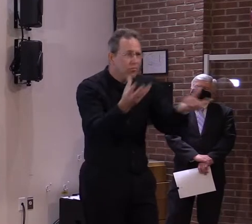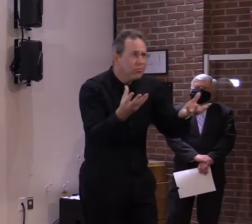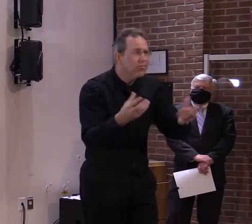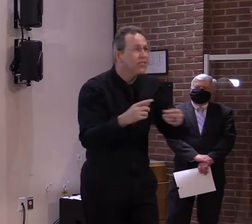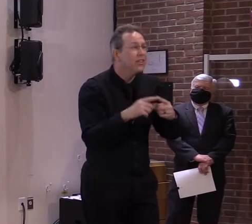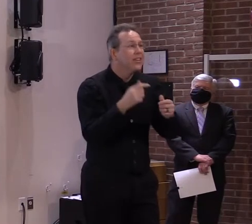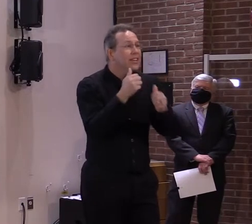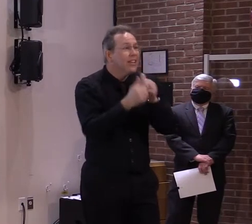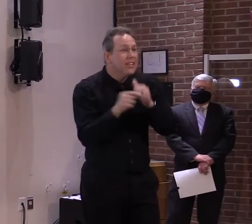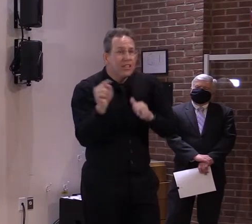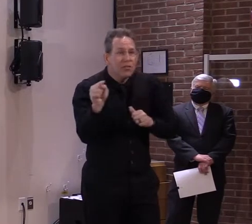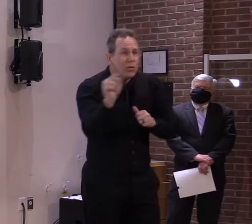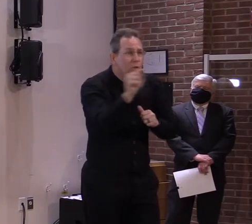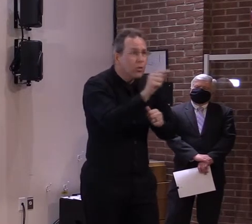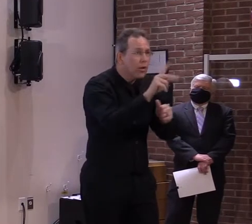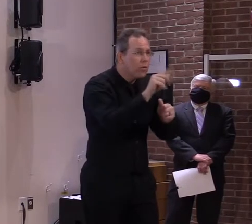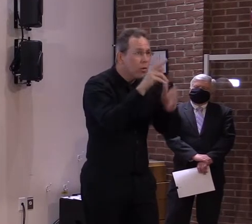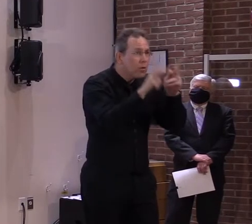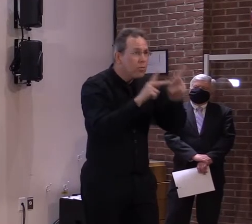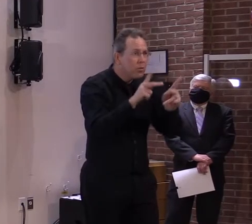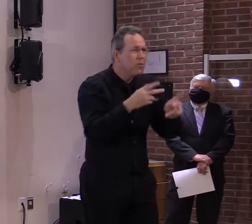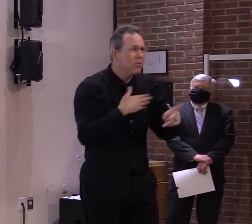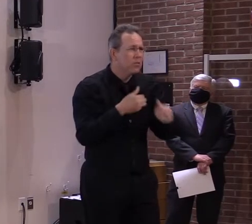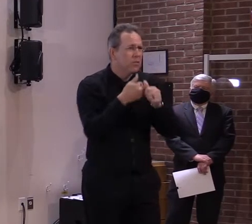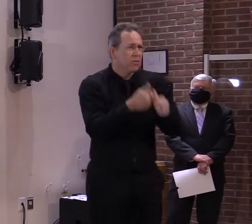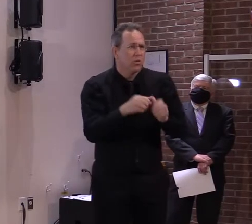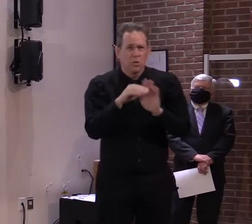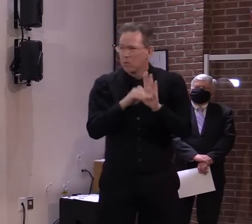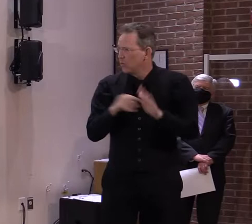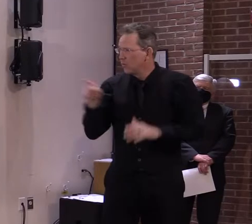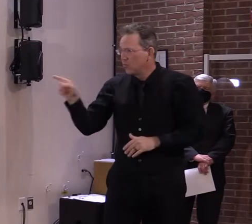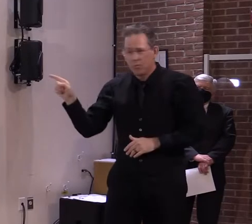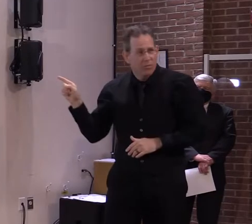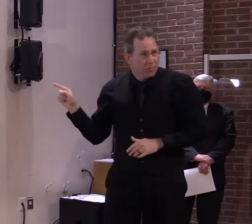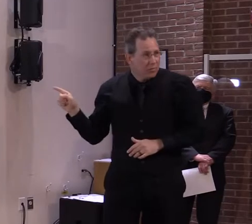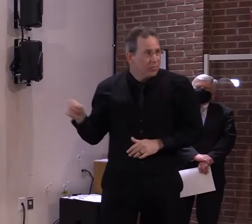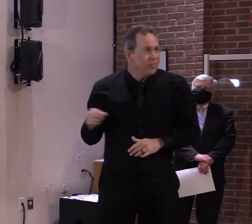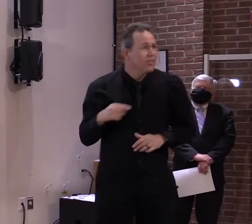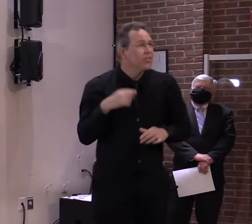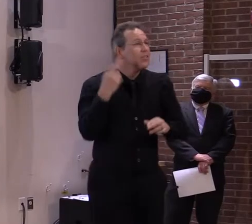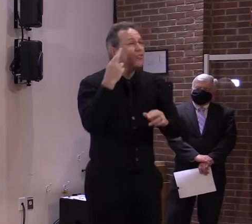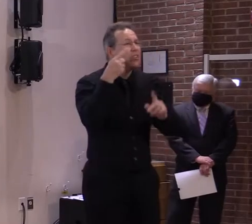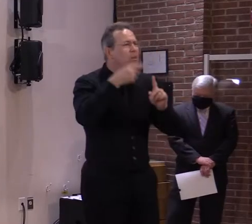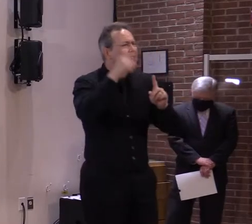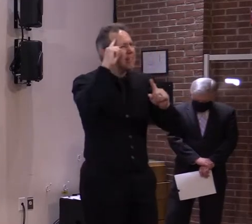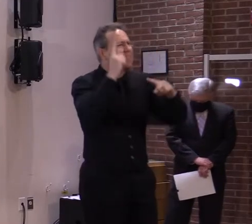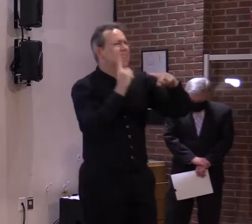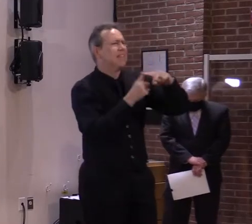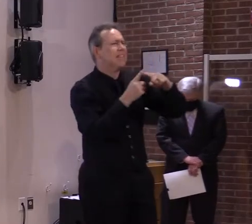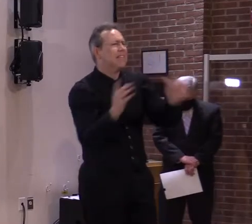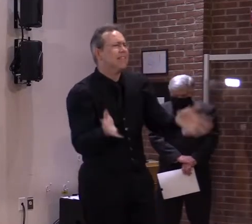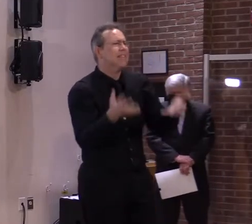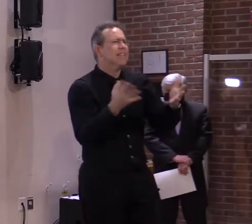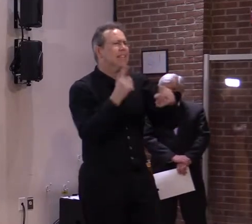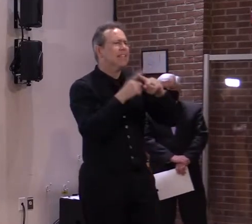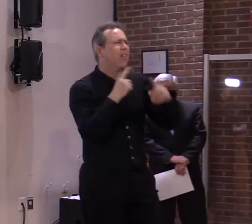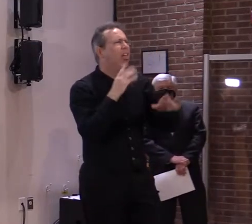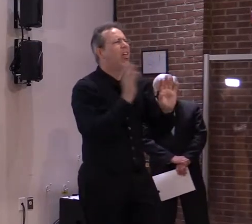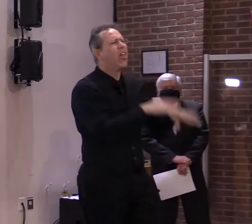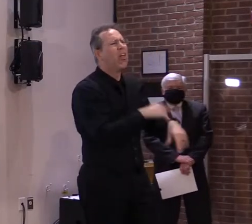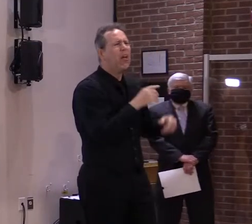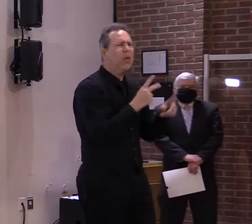this roadmap as a reason for optimism, and also as a reason to make smart